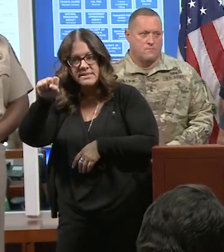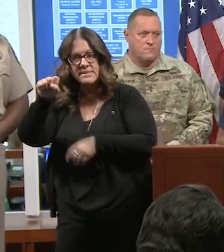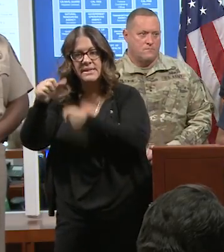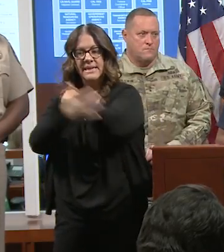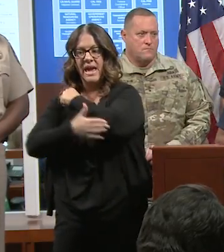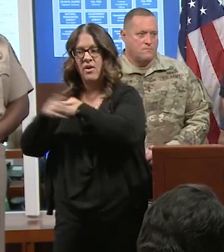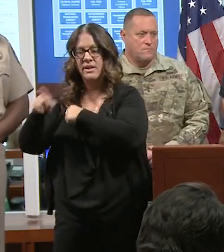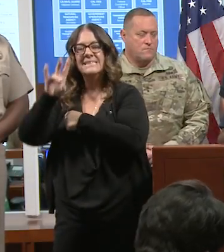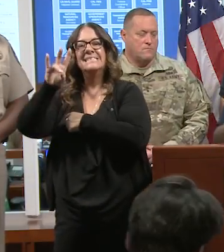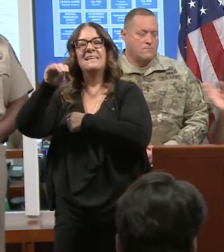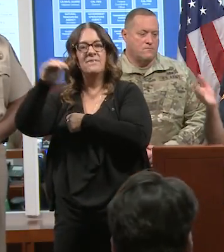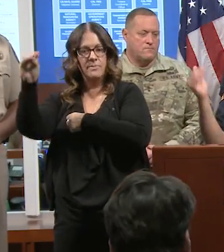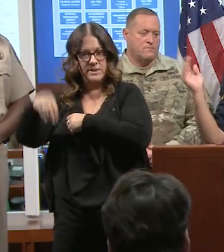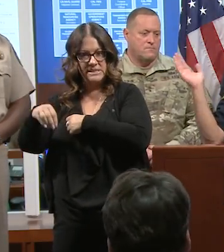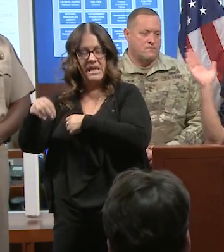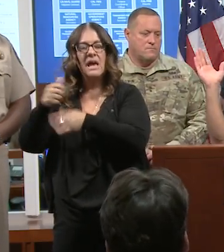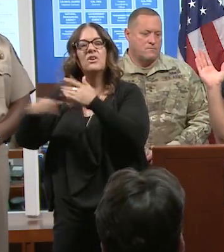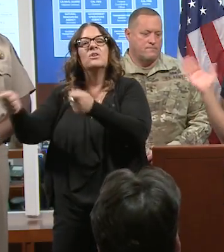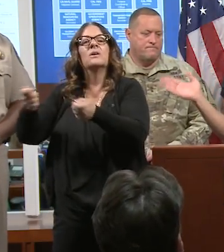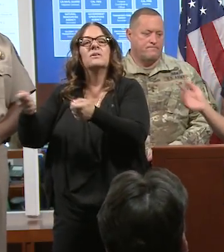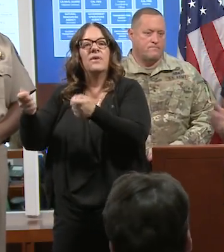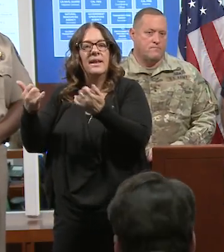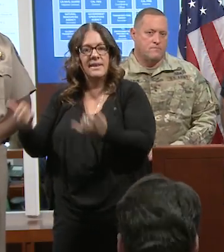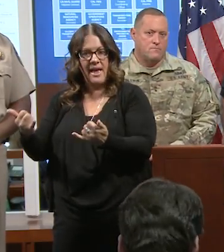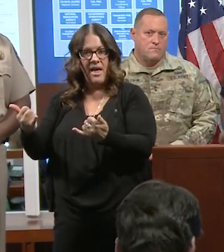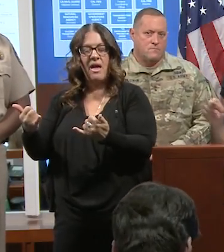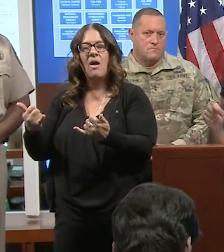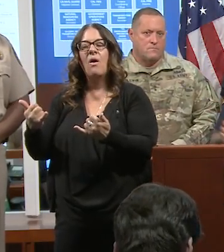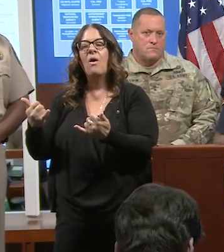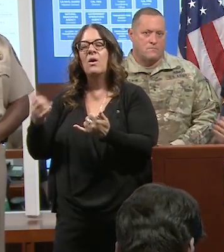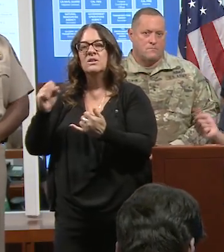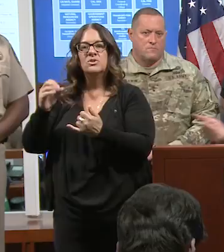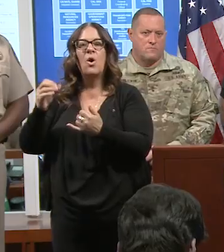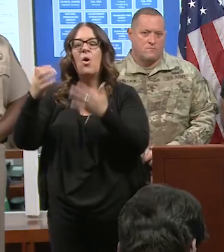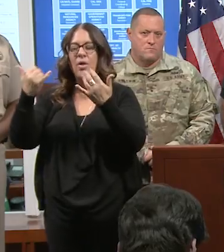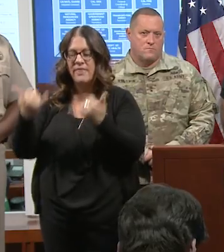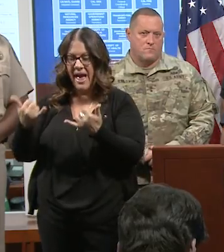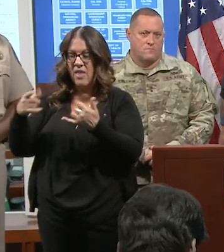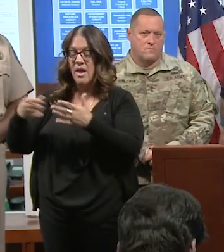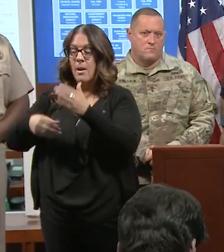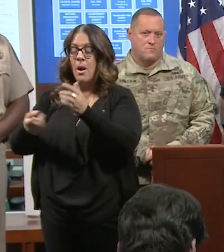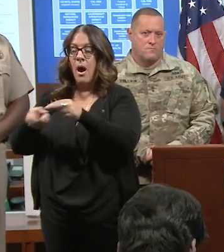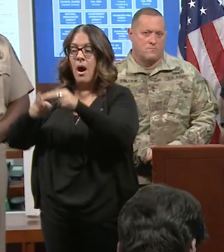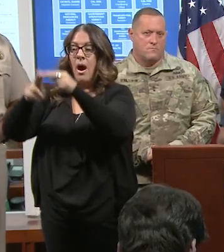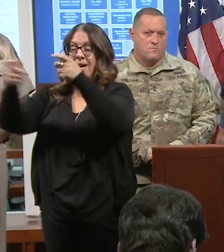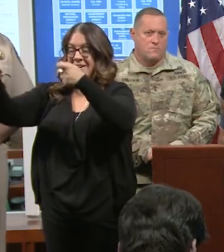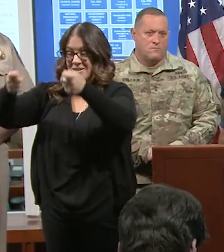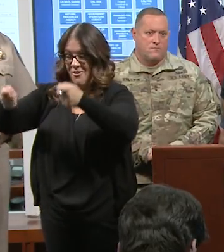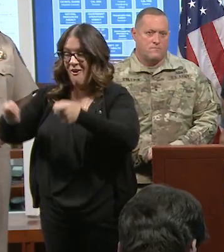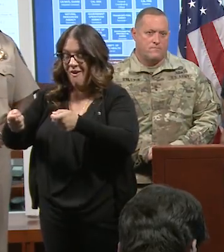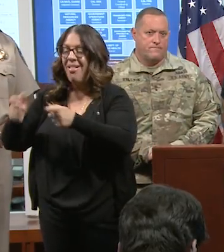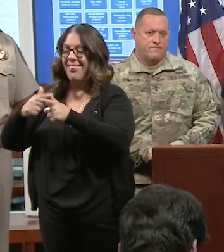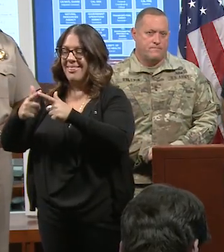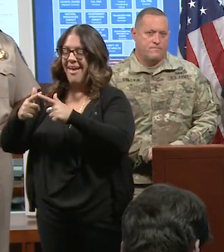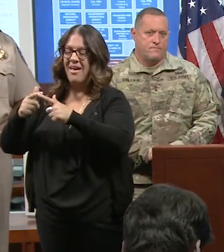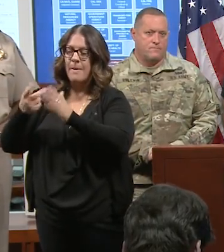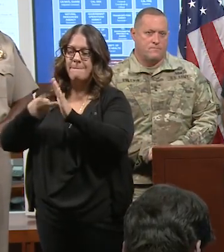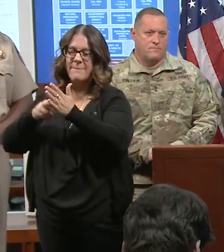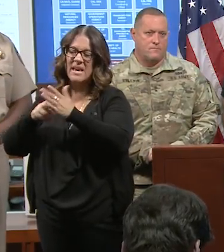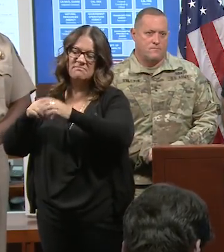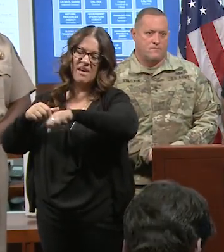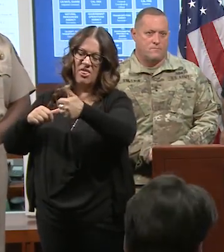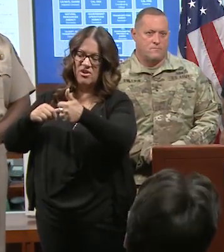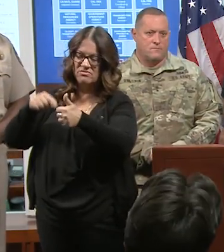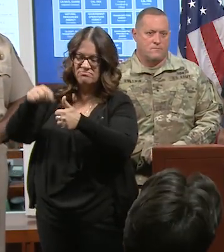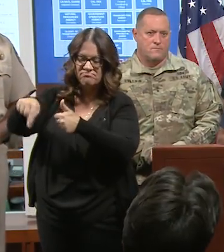is 70% contained. And I can tell you they released 15 fire engines off that fire this morning and are shipping them to these fires and putting them right on the